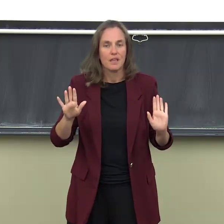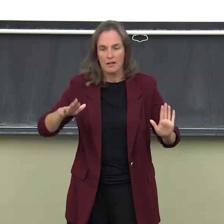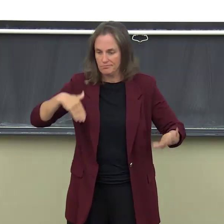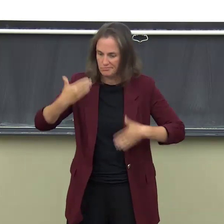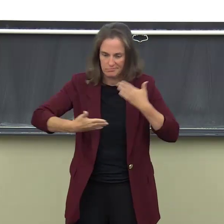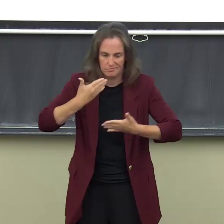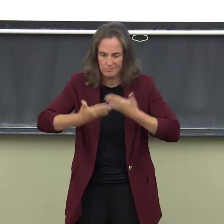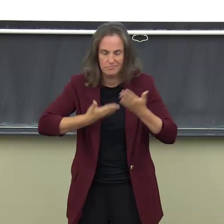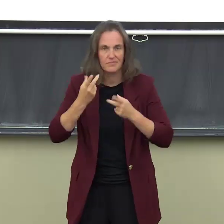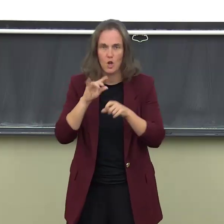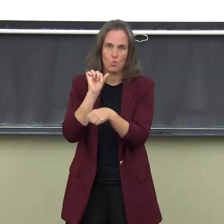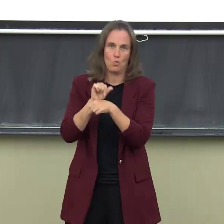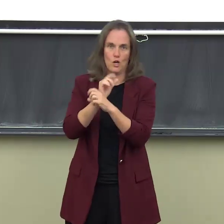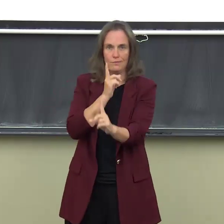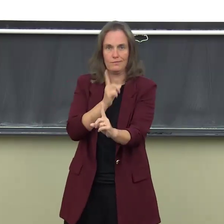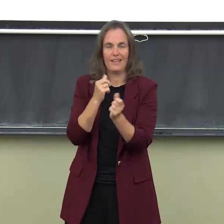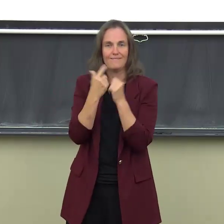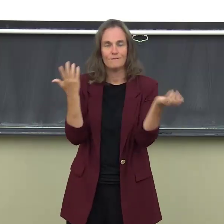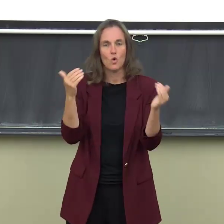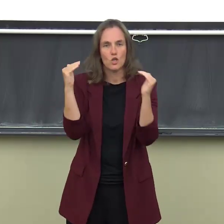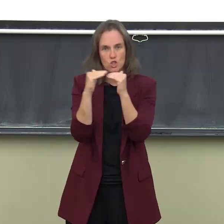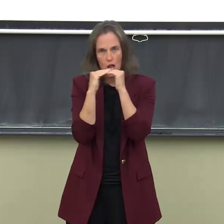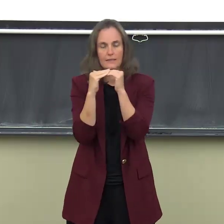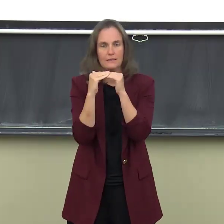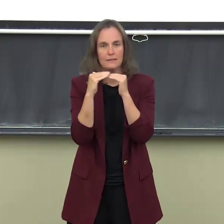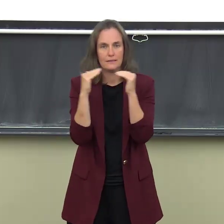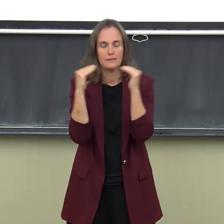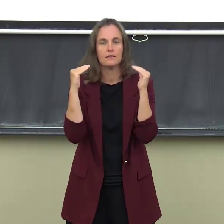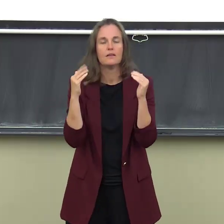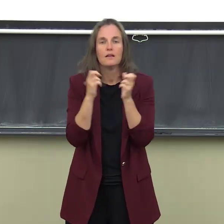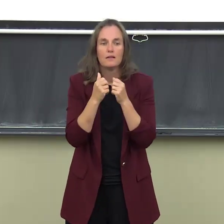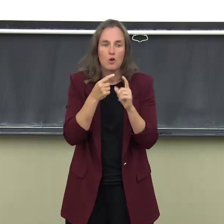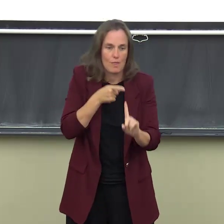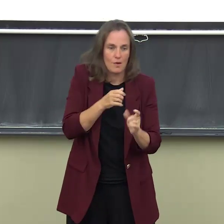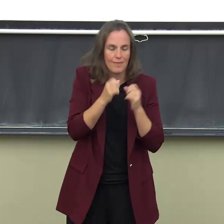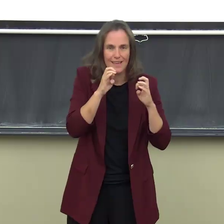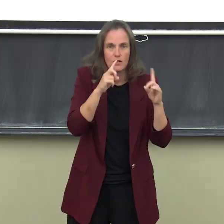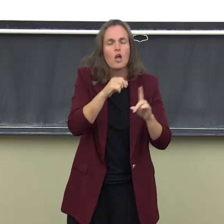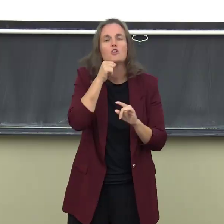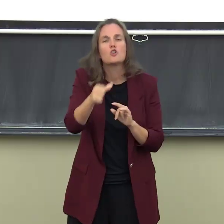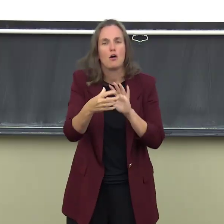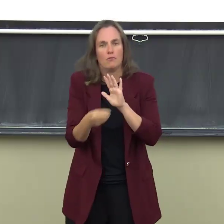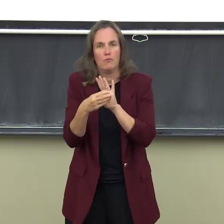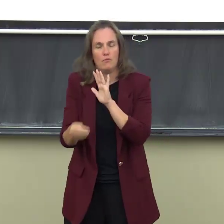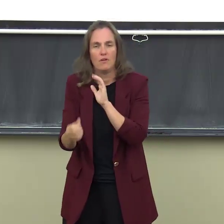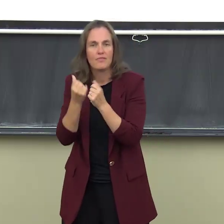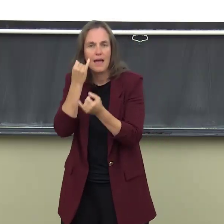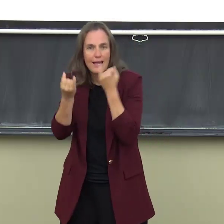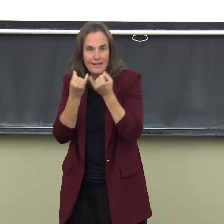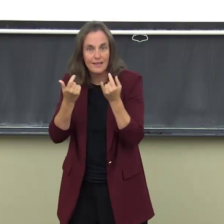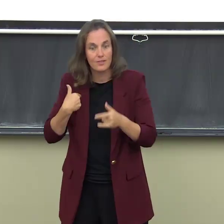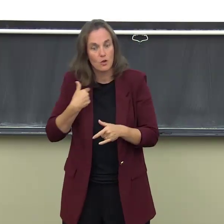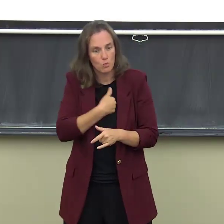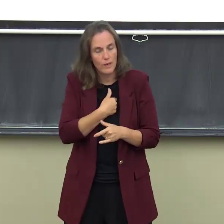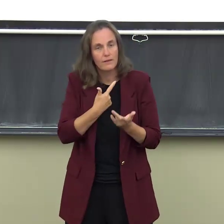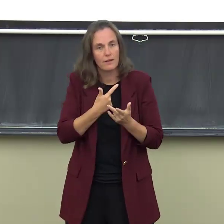working on justice in this education is to not replicate the idea that we can get these systems working well